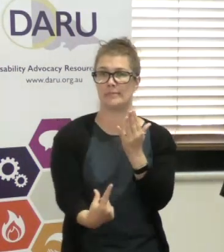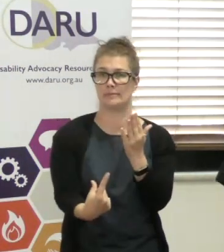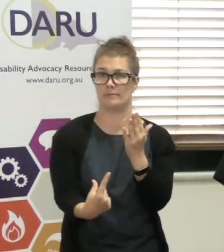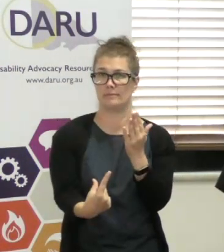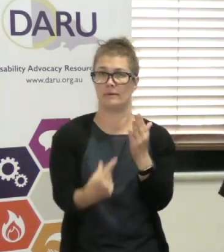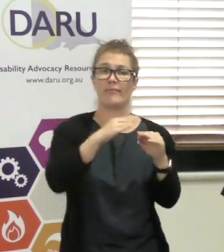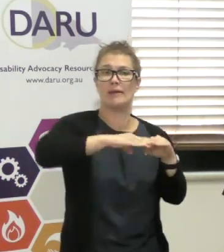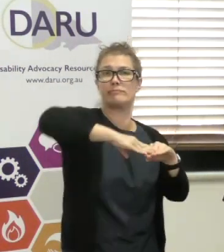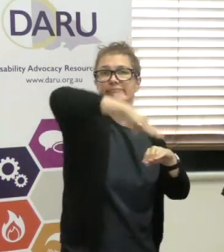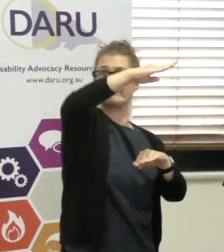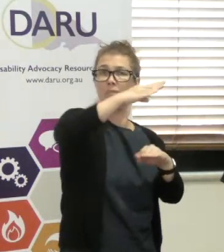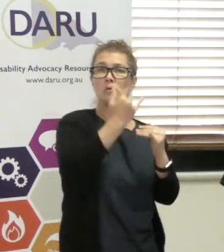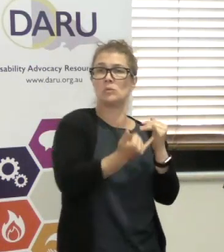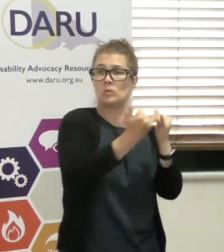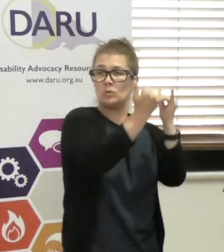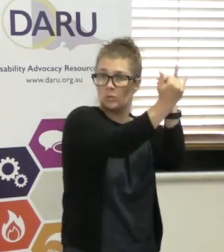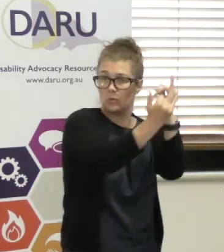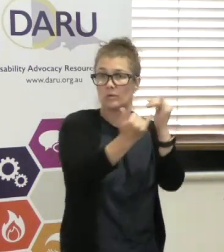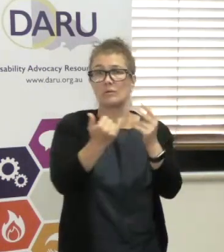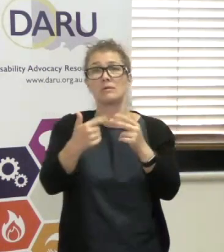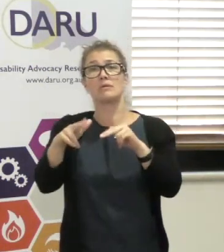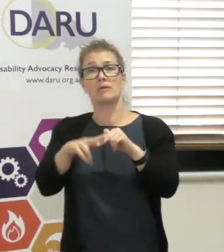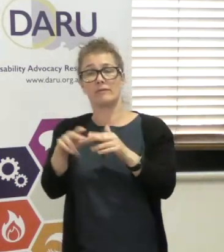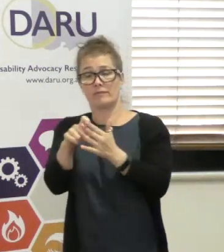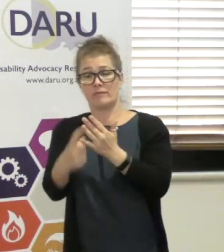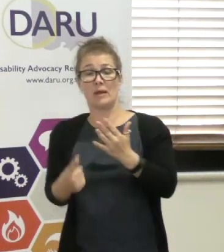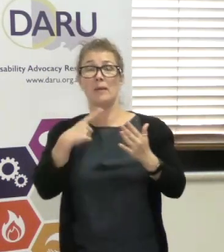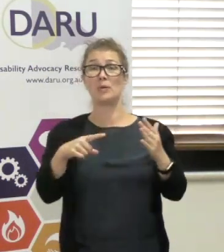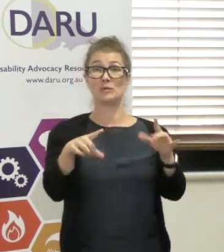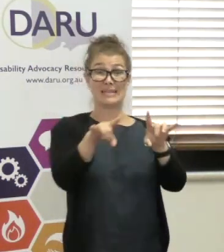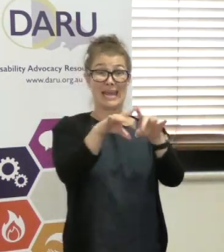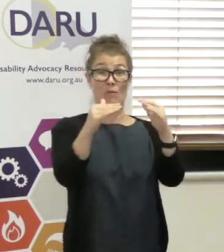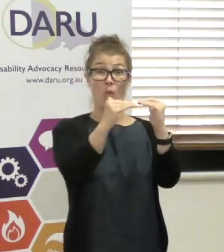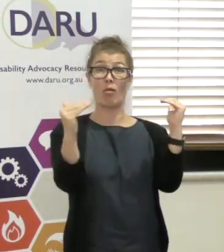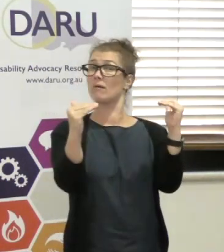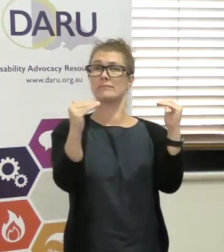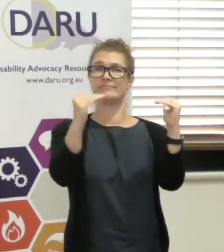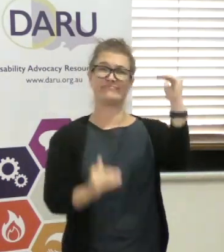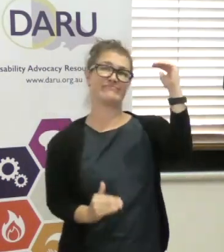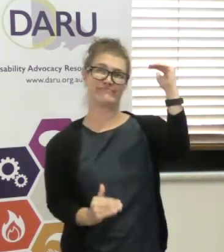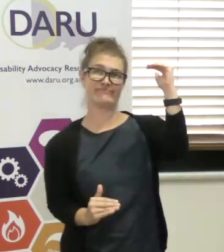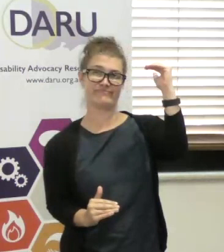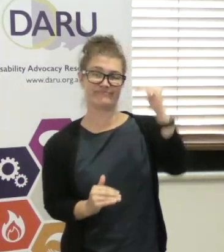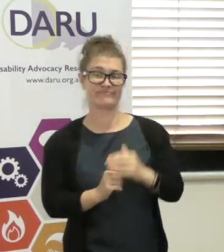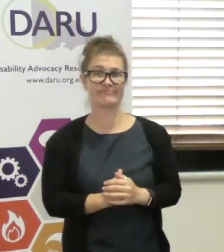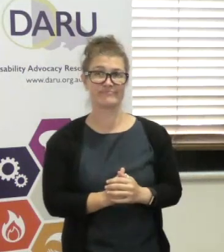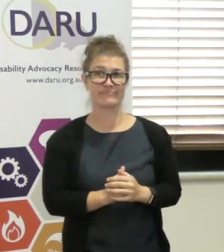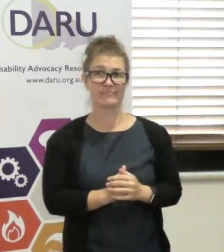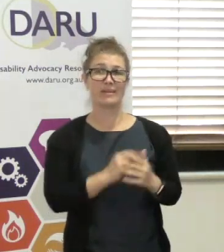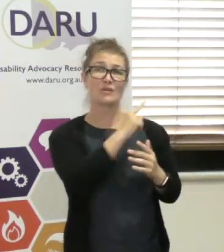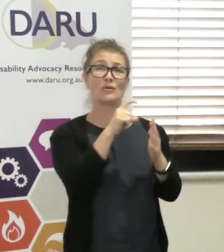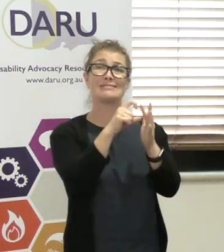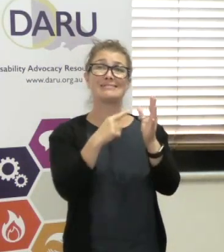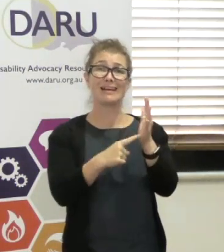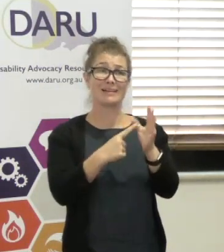goes up. The inequality that you face goes up. This is all real data. You add the two together, so you're